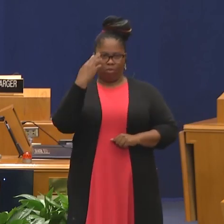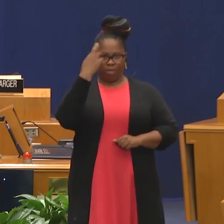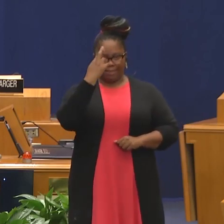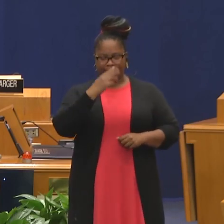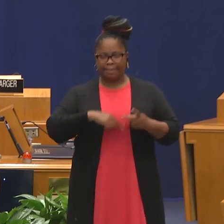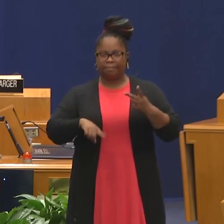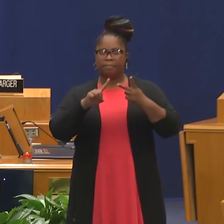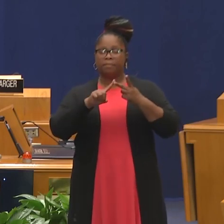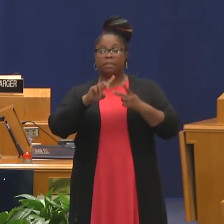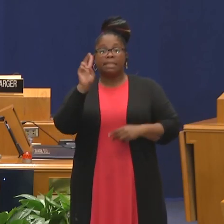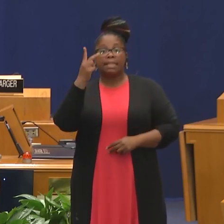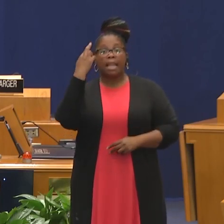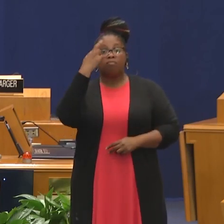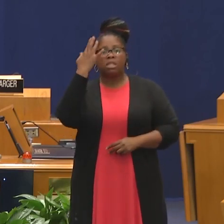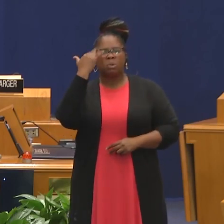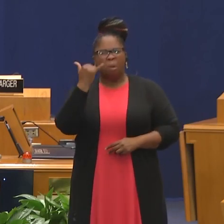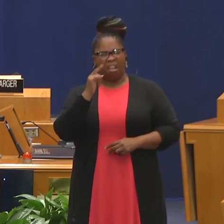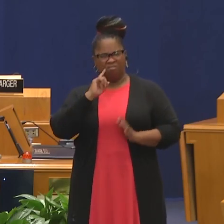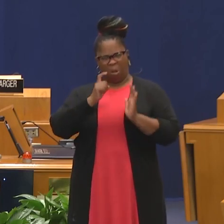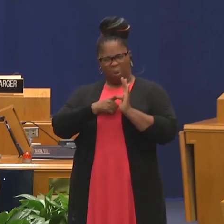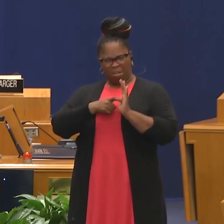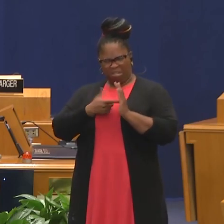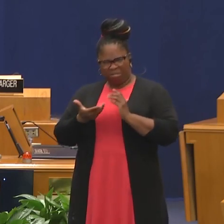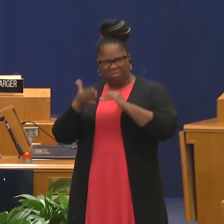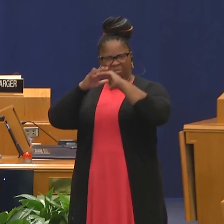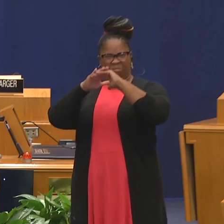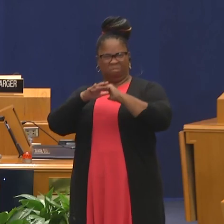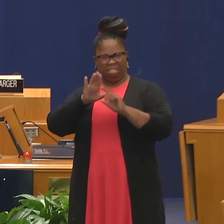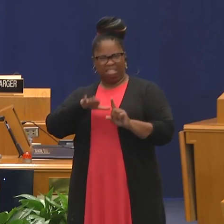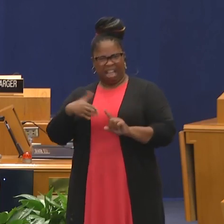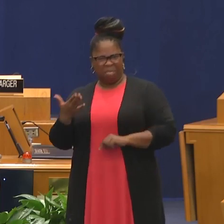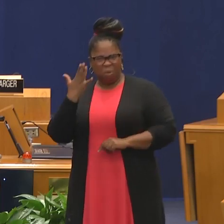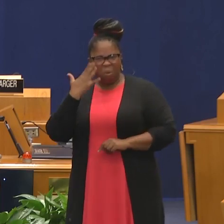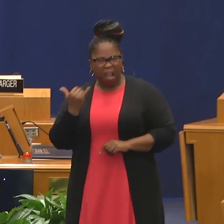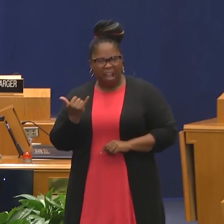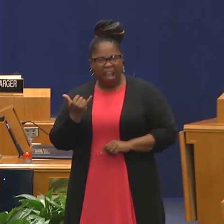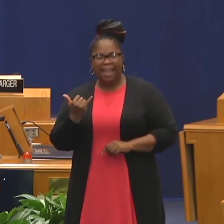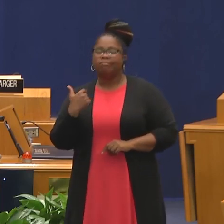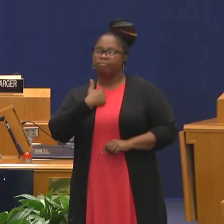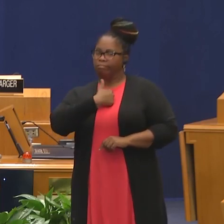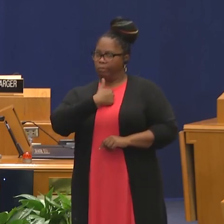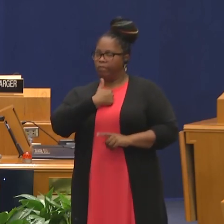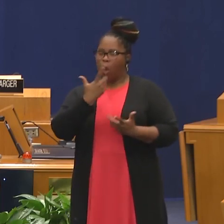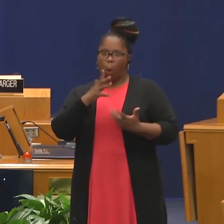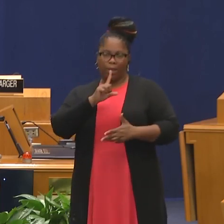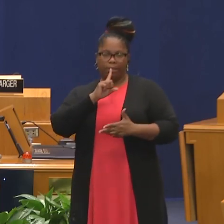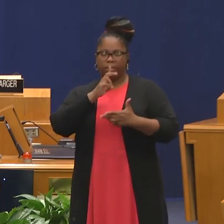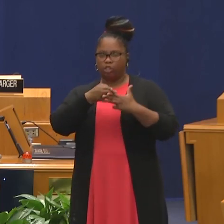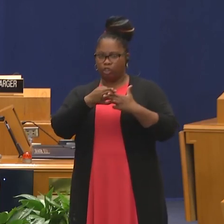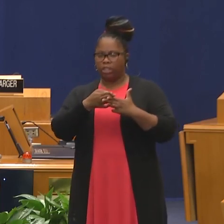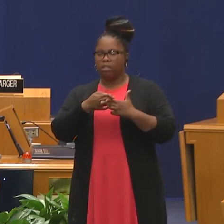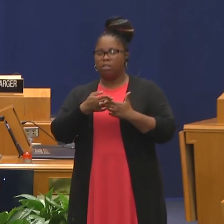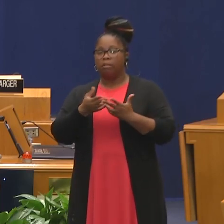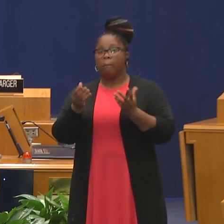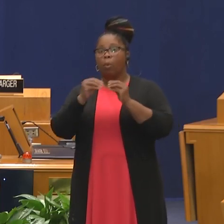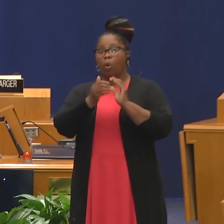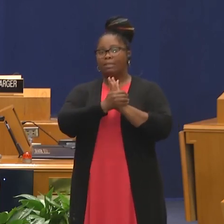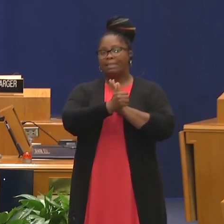that's contributing to the increase in the death rates is, as I've noted, we have many more skilled